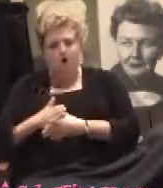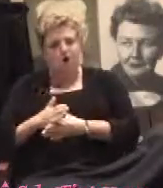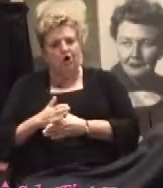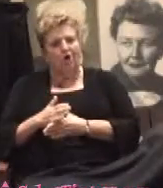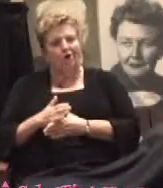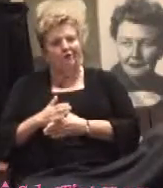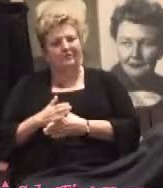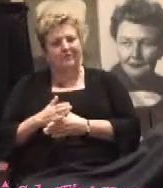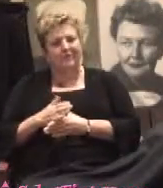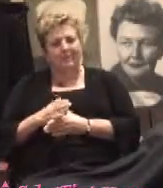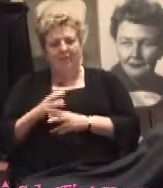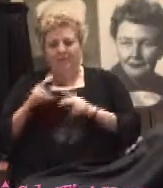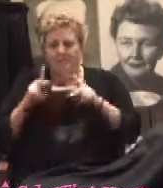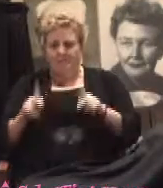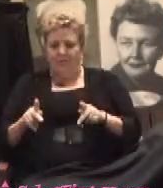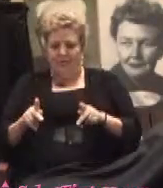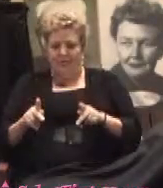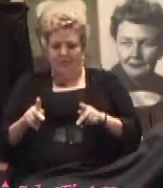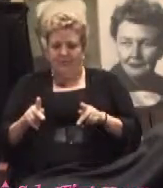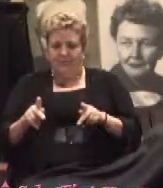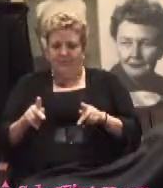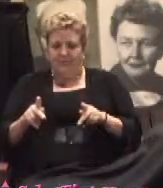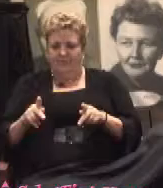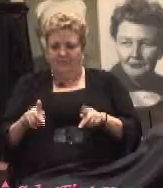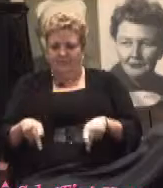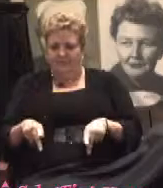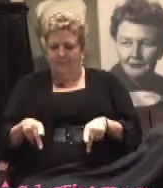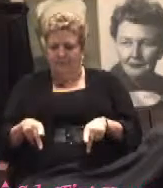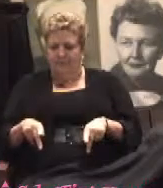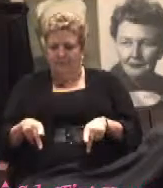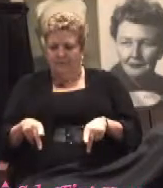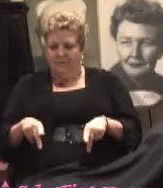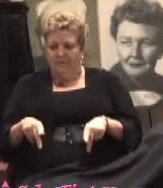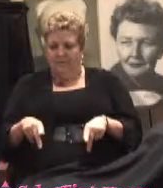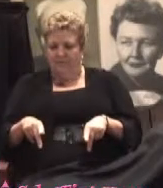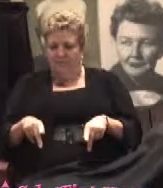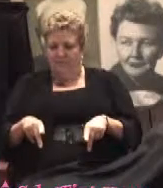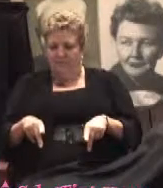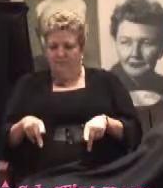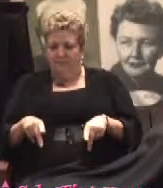the person that was my alpha partner that ran things, she's gone now. She's gone